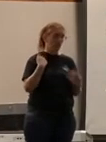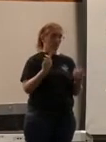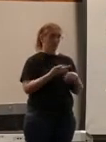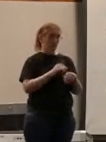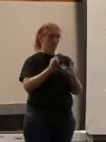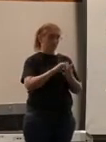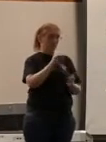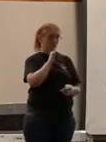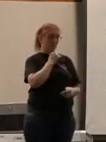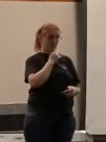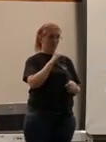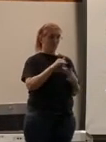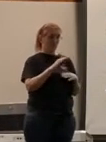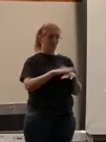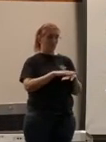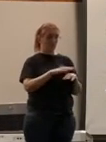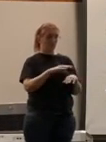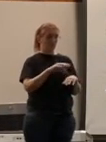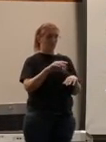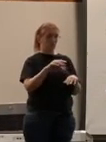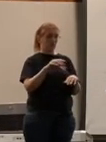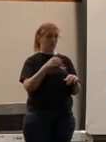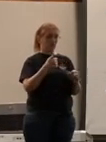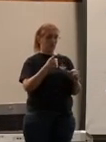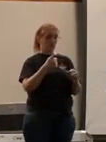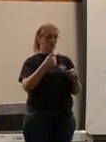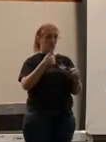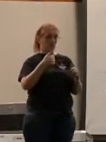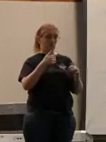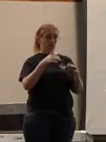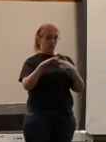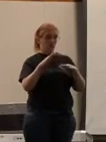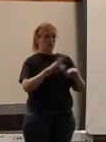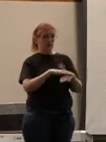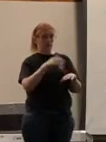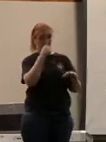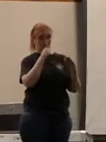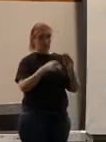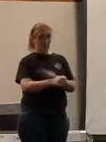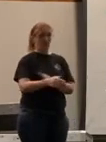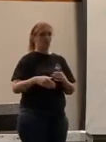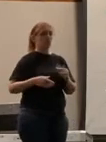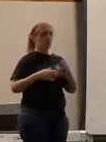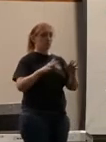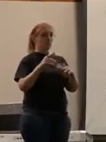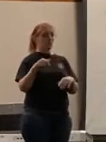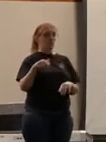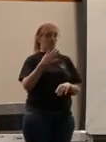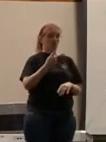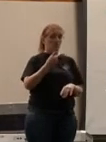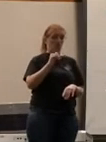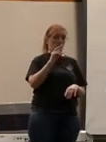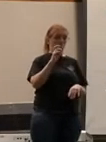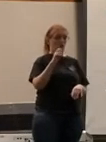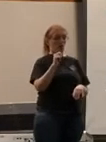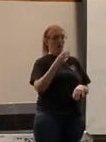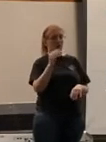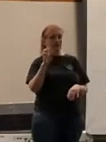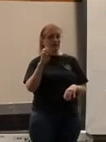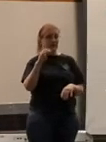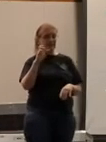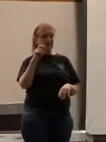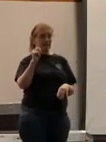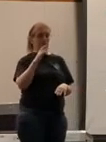Street. In fact, the Garden of Eden shut down. God put, I call it